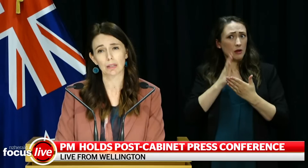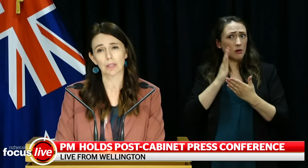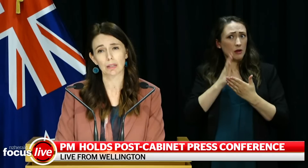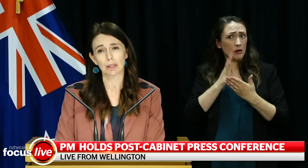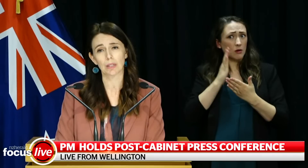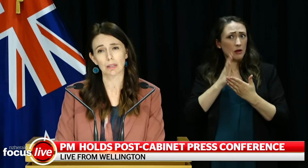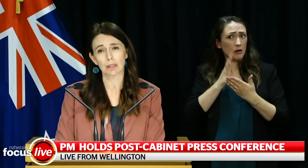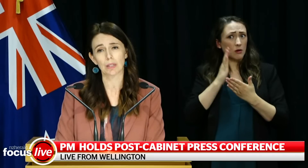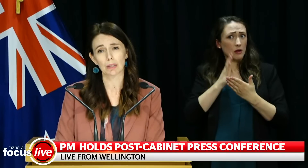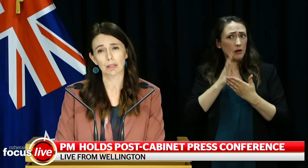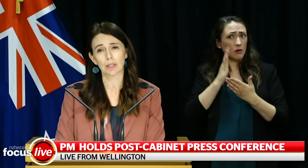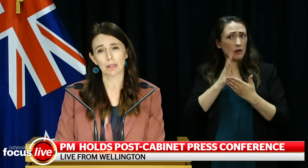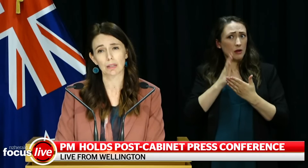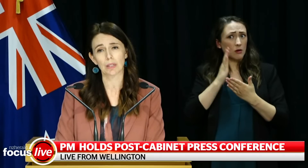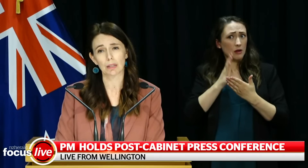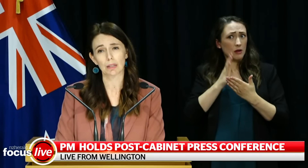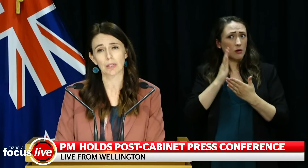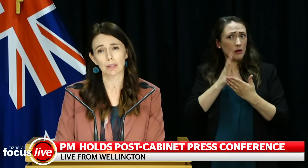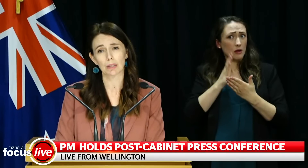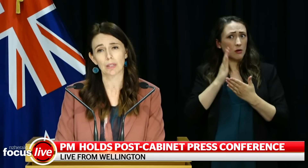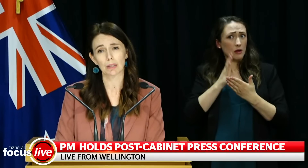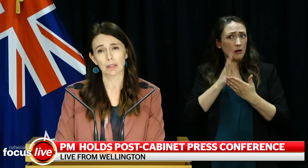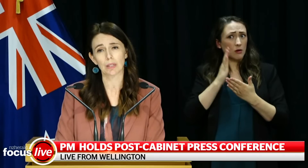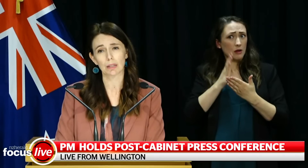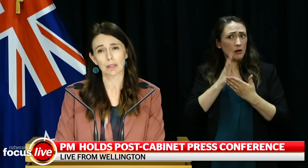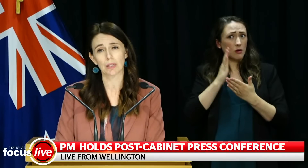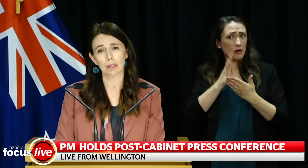all lies and not true?